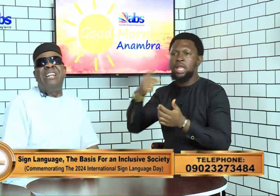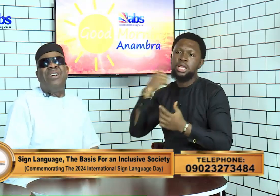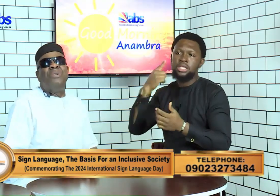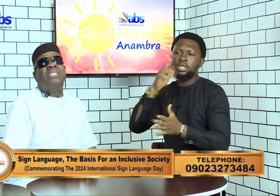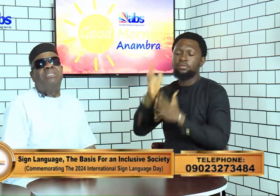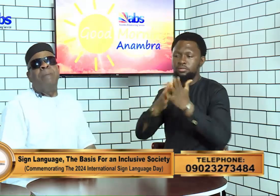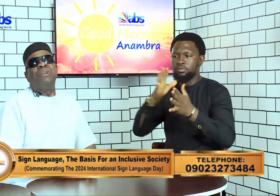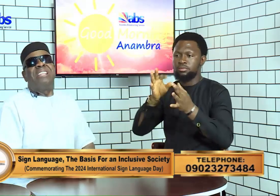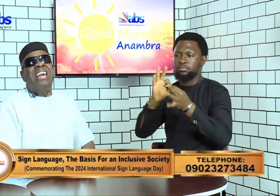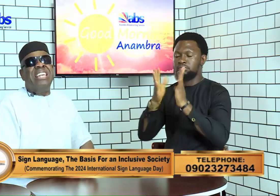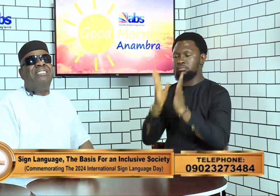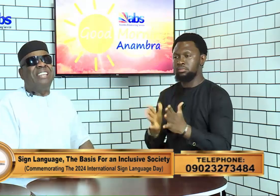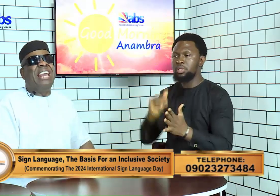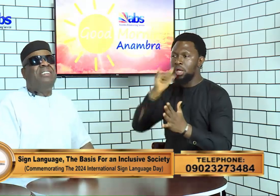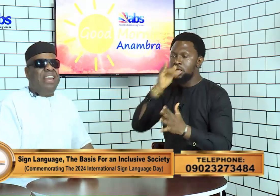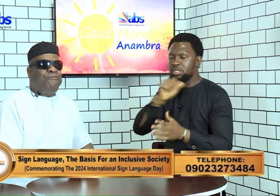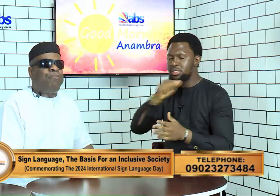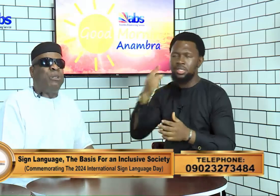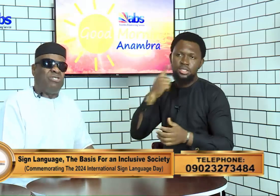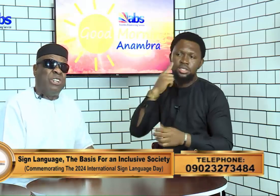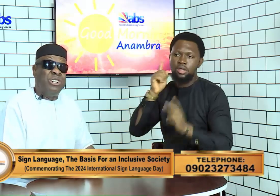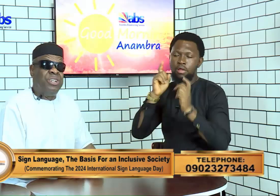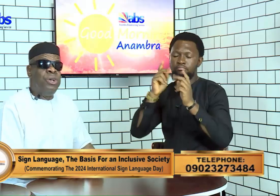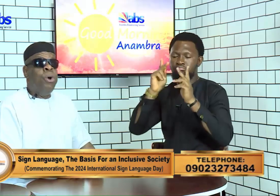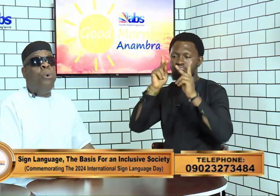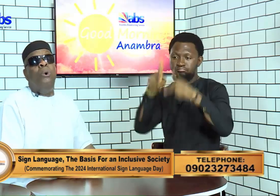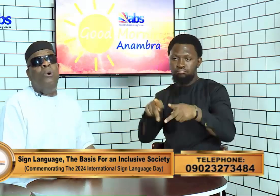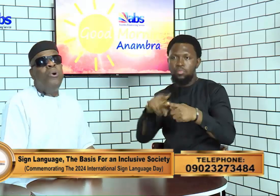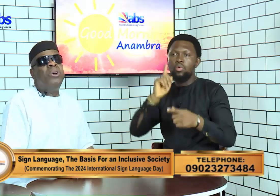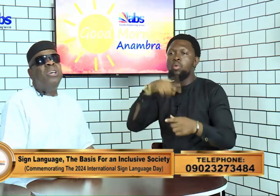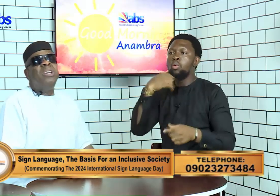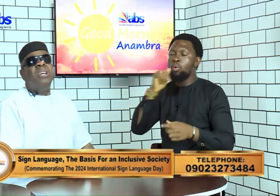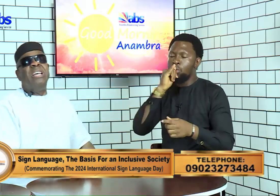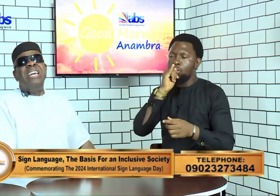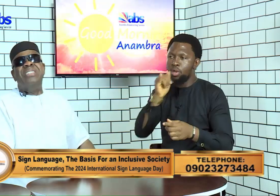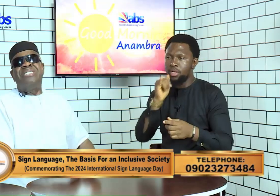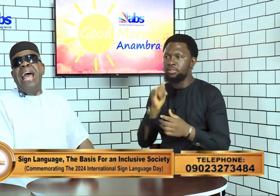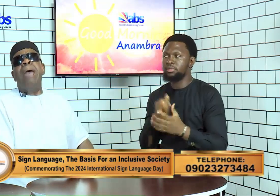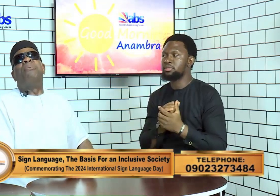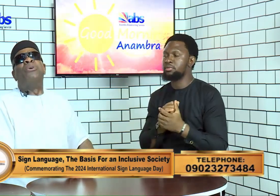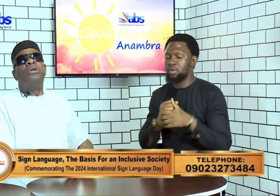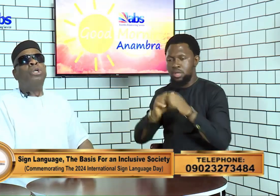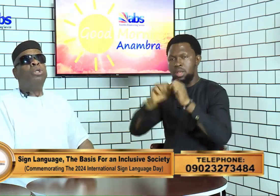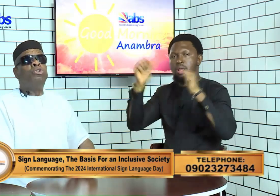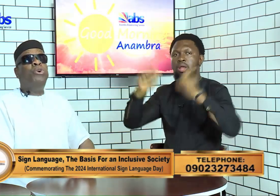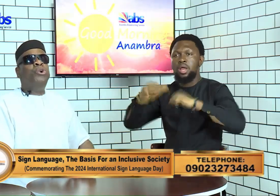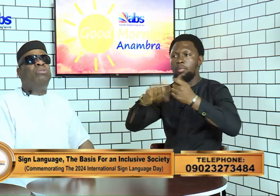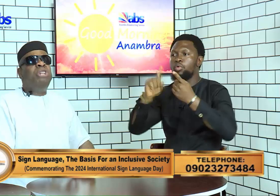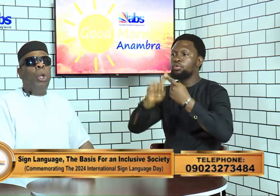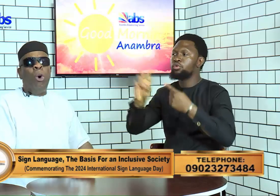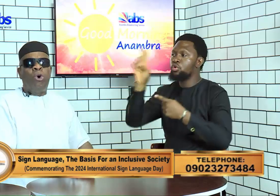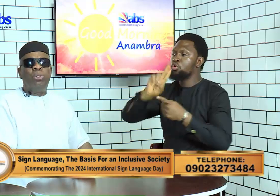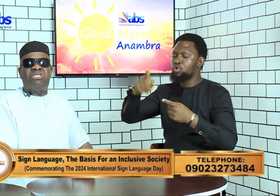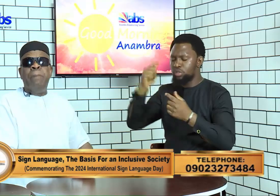sign language interpreter is a deaf person who is able to use